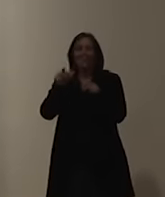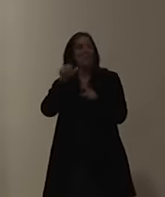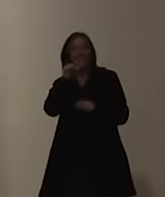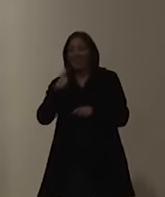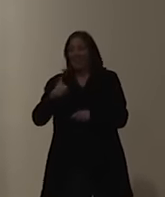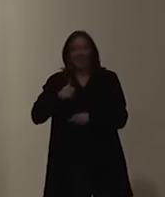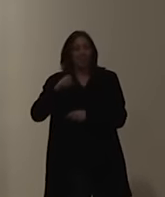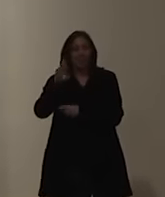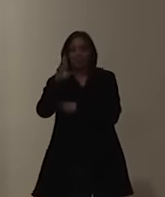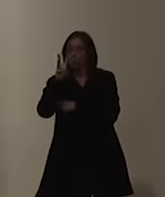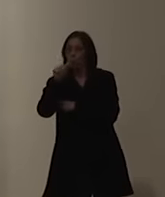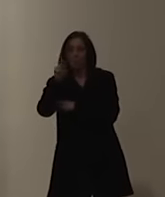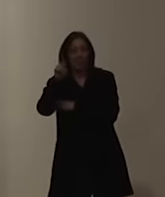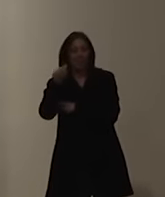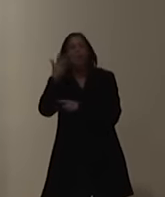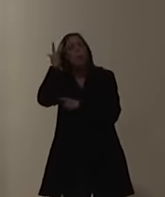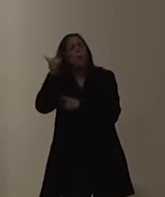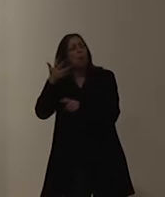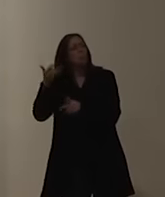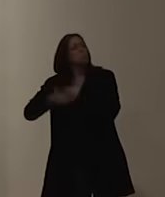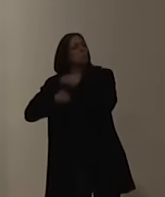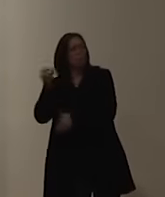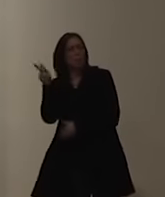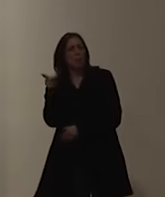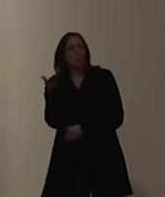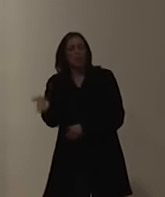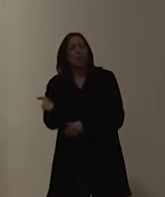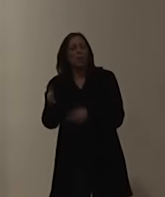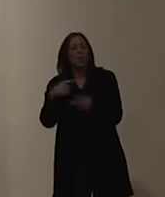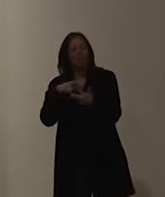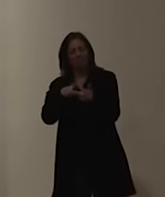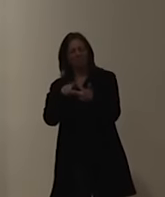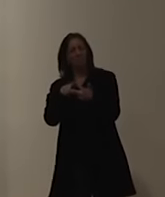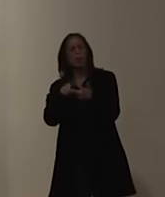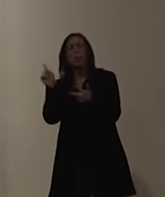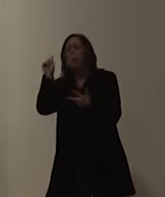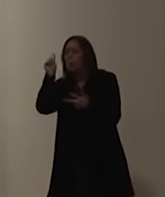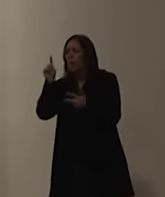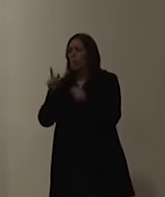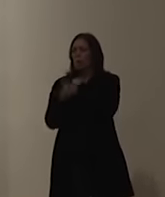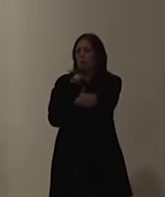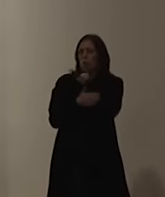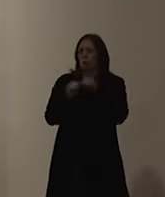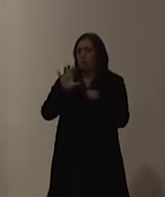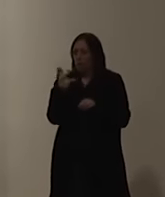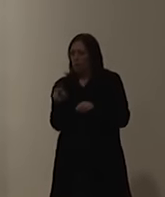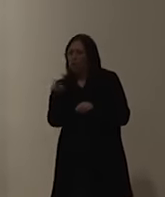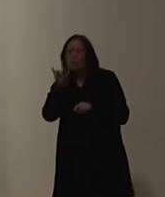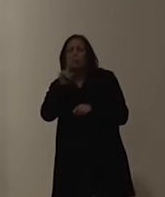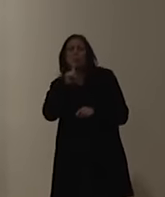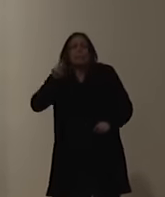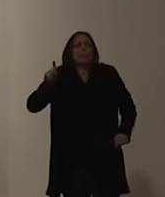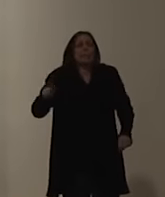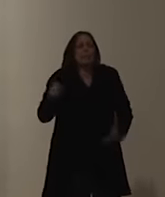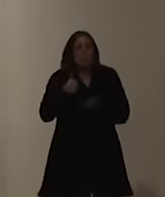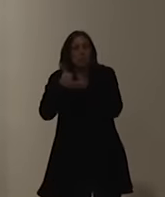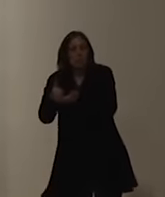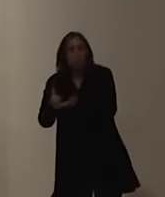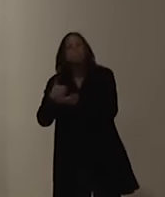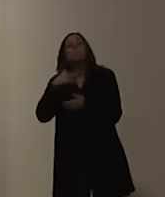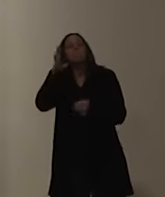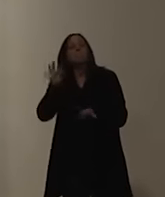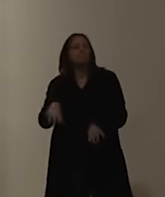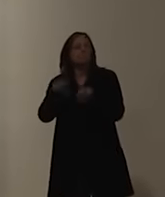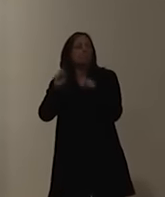on the right track, if somewhere else in this medically needy part of the world. And that is one of the reasons we ended up in Sierra